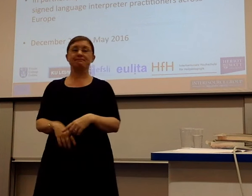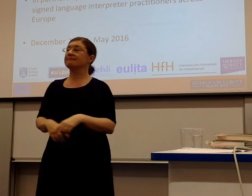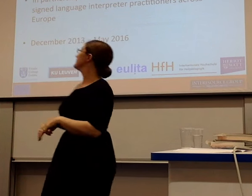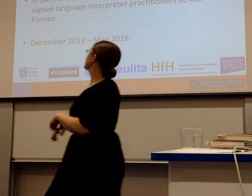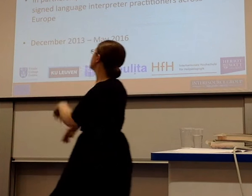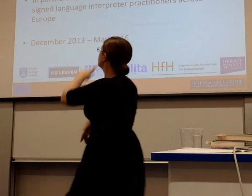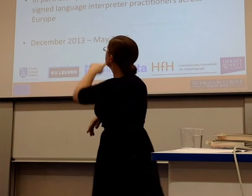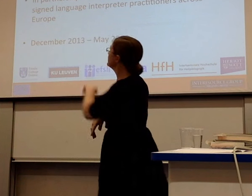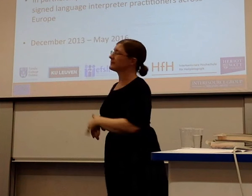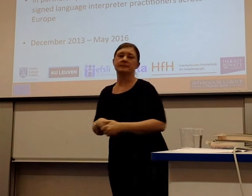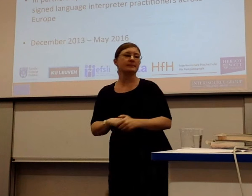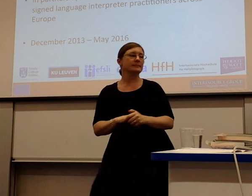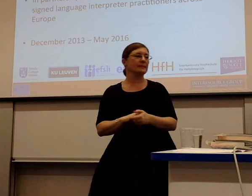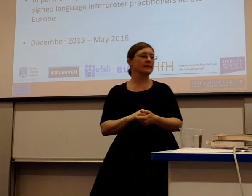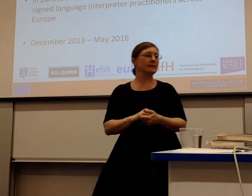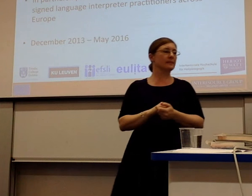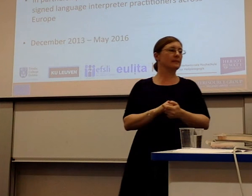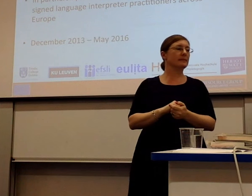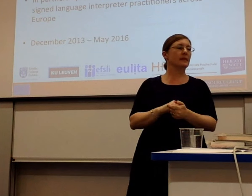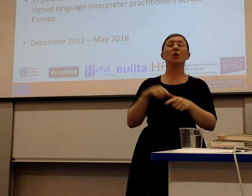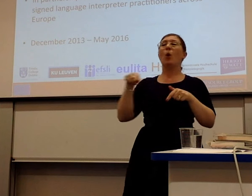Now, let me tell you more about the project itself.